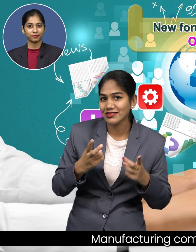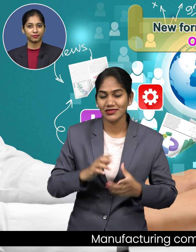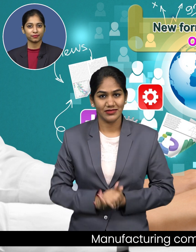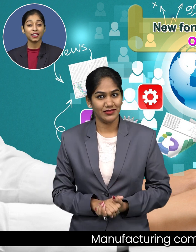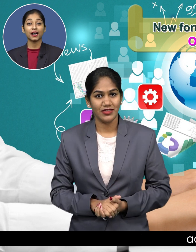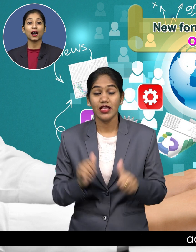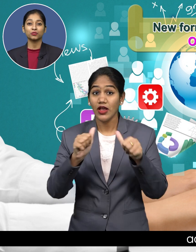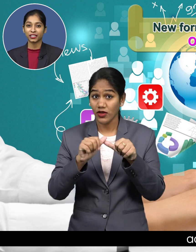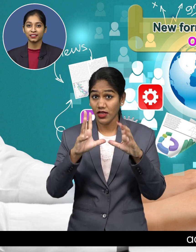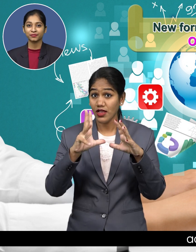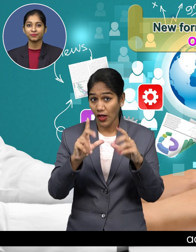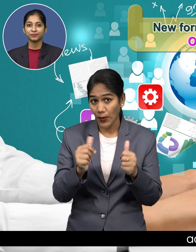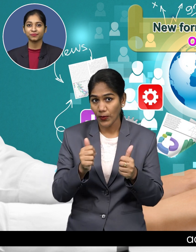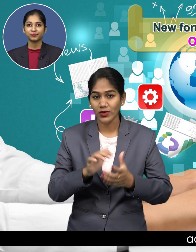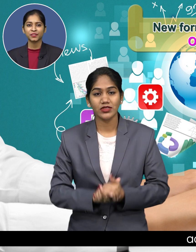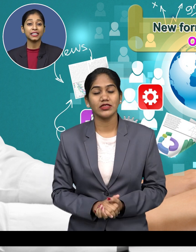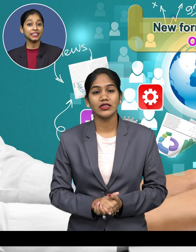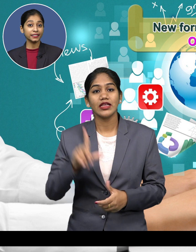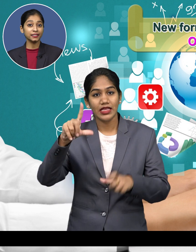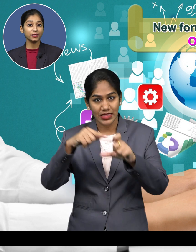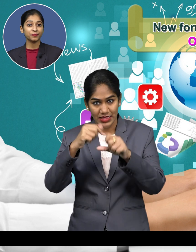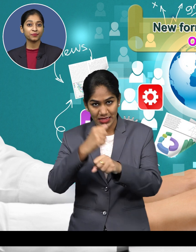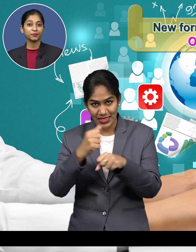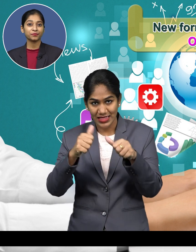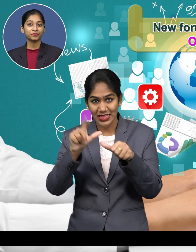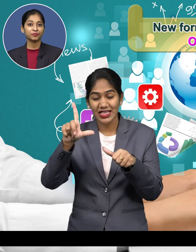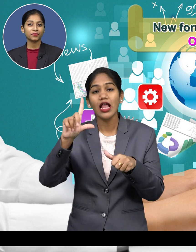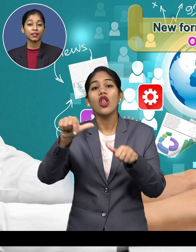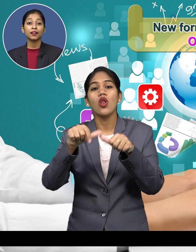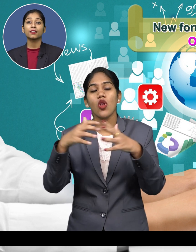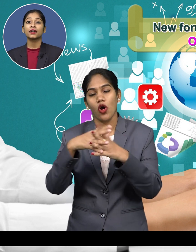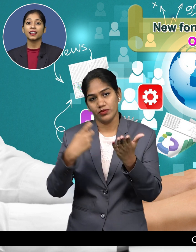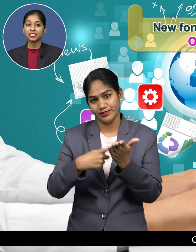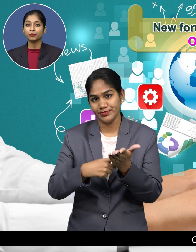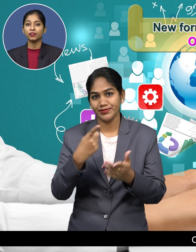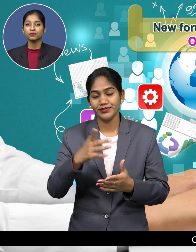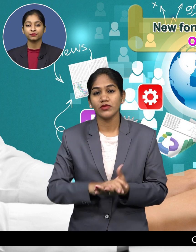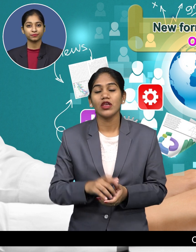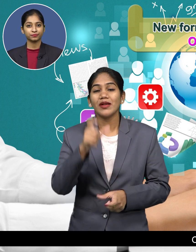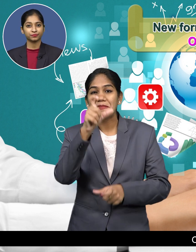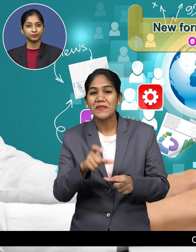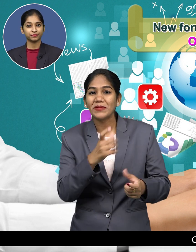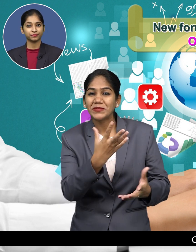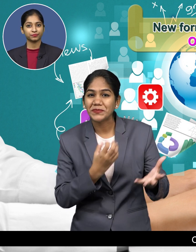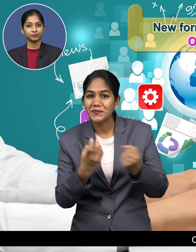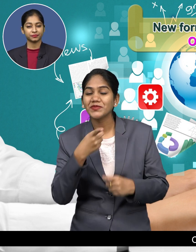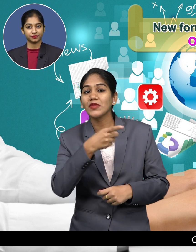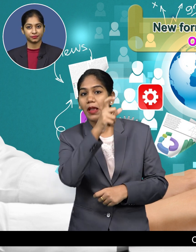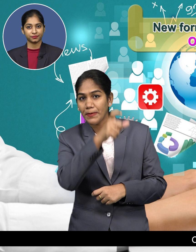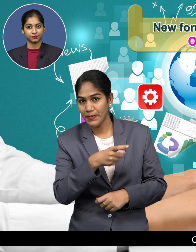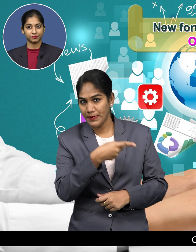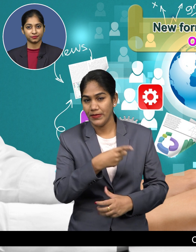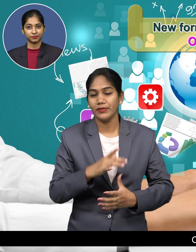Accounting, legal, customer,